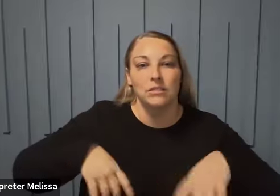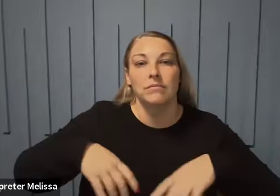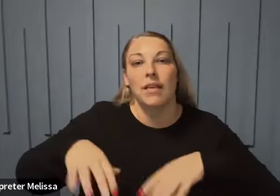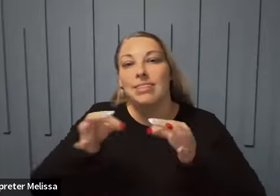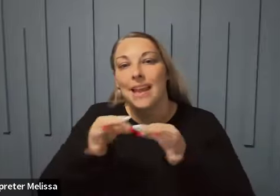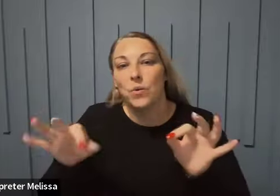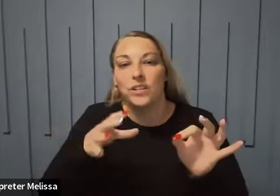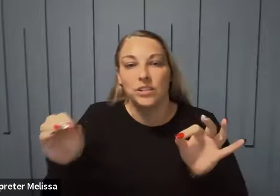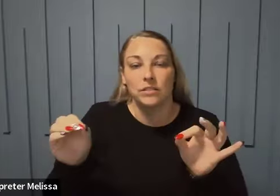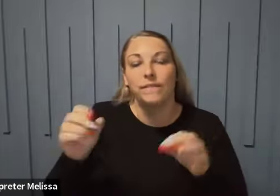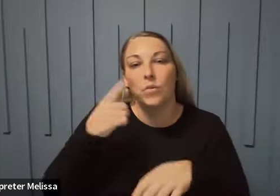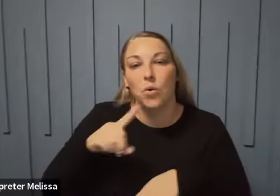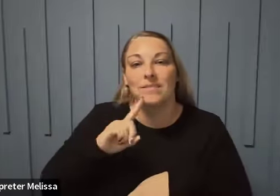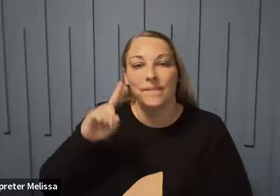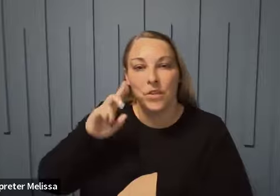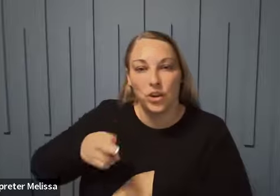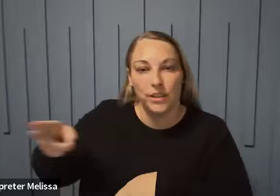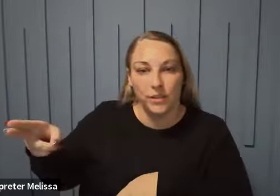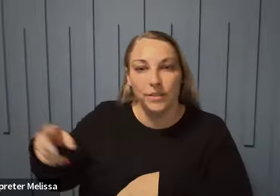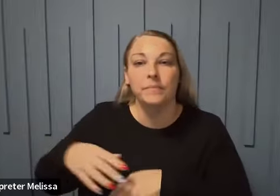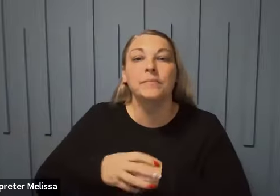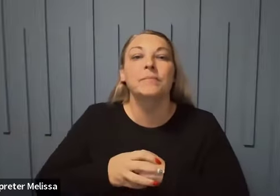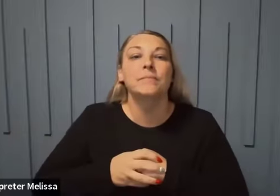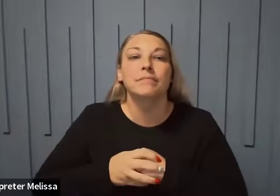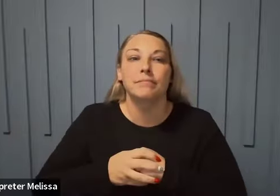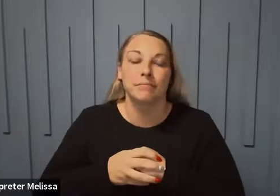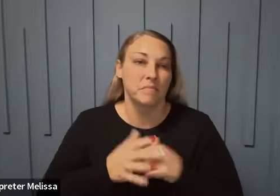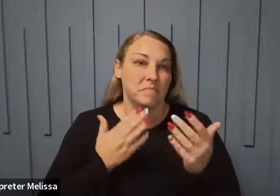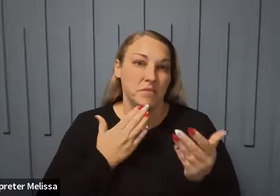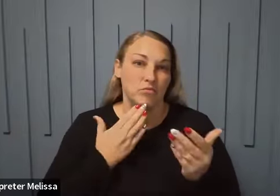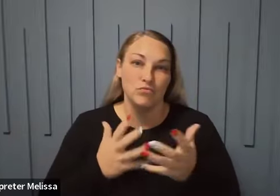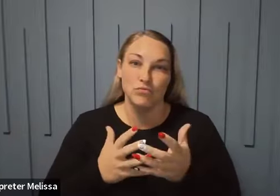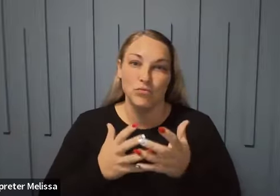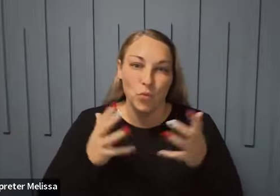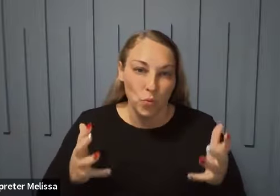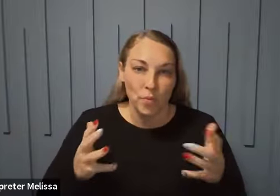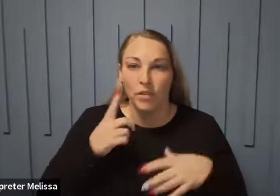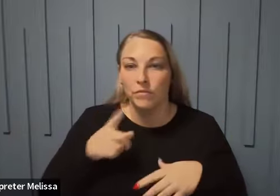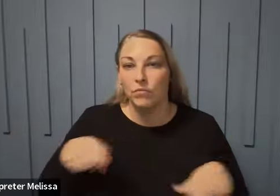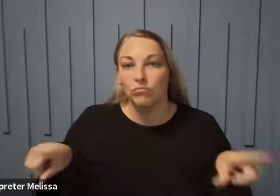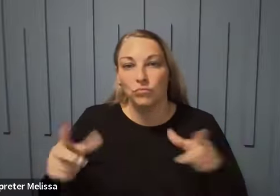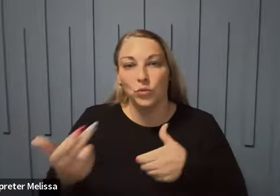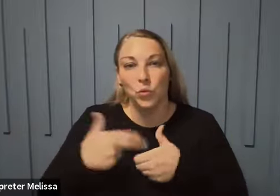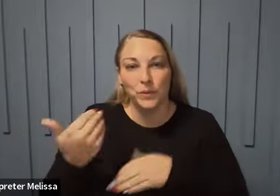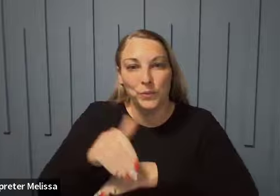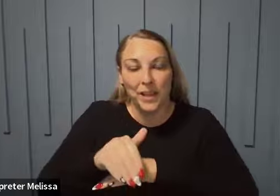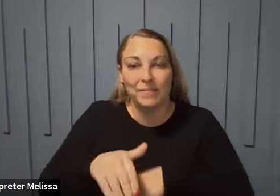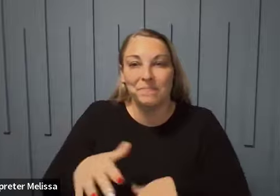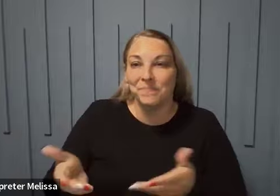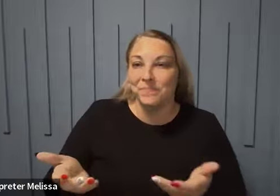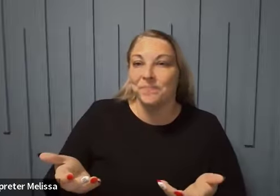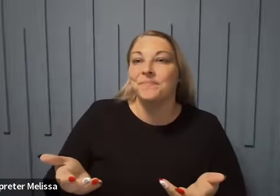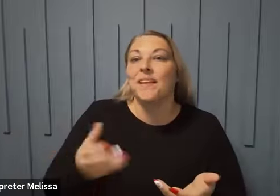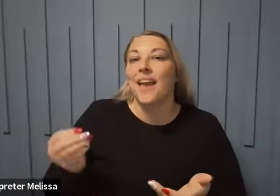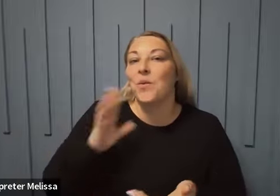Language, and Deaf or Hard of Hearing. And thank you so much for joining us tonight and